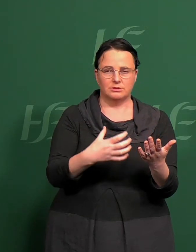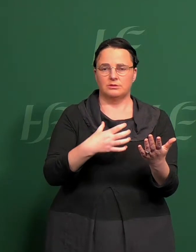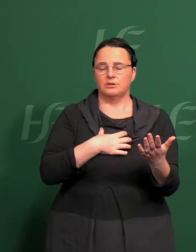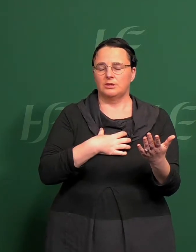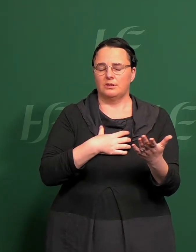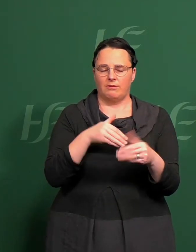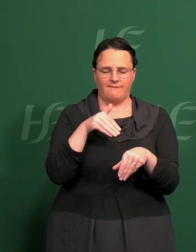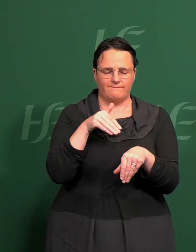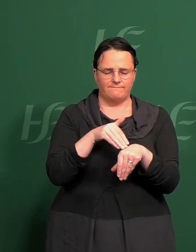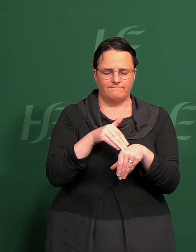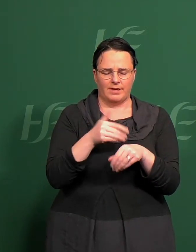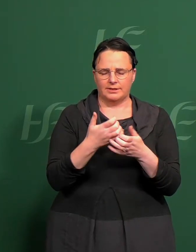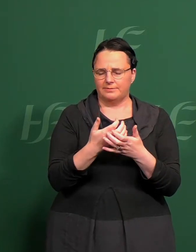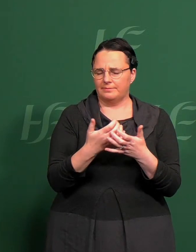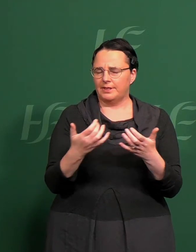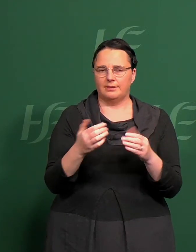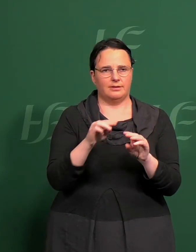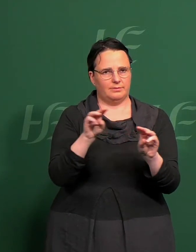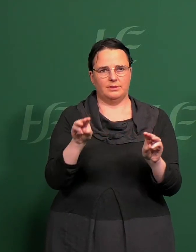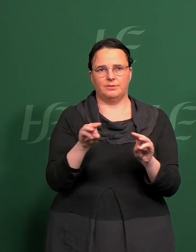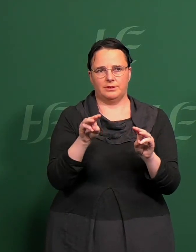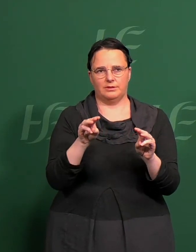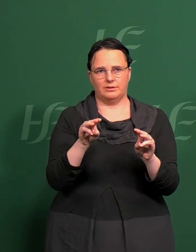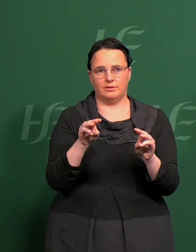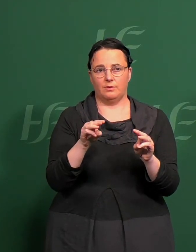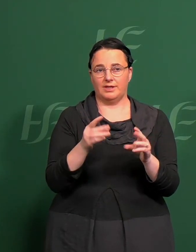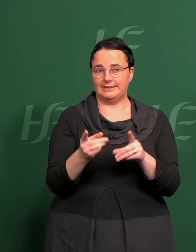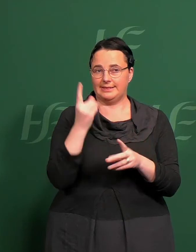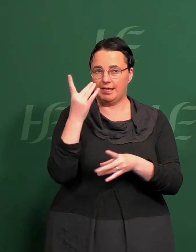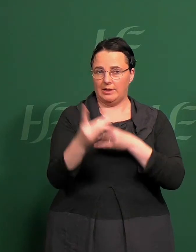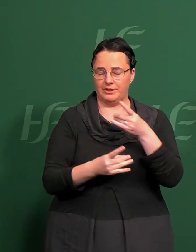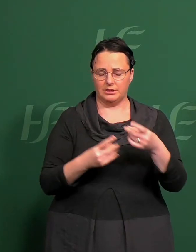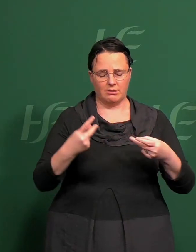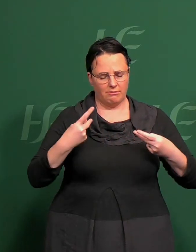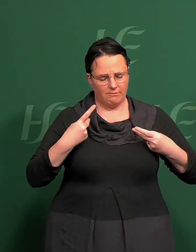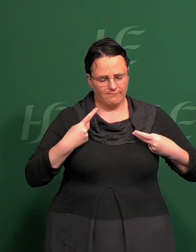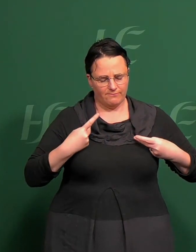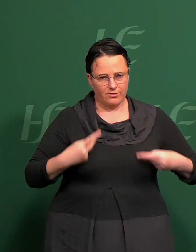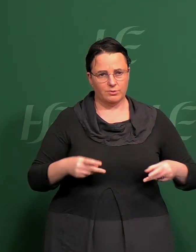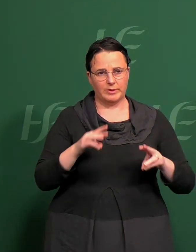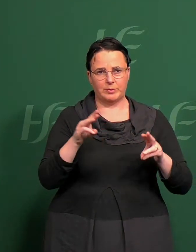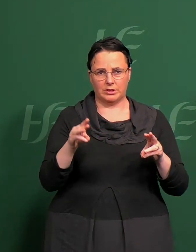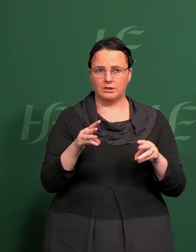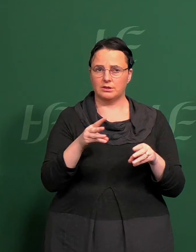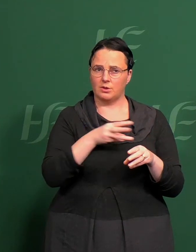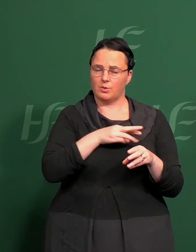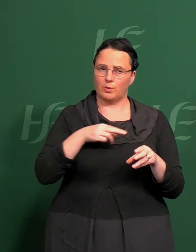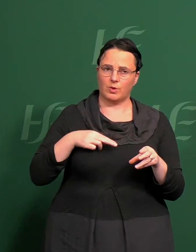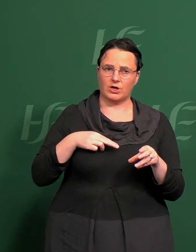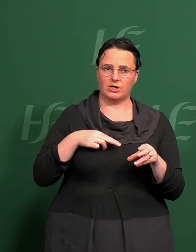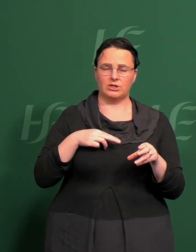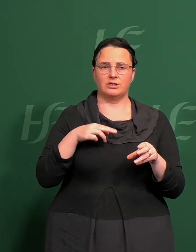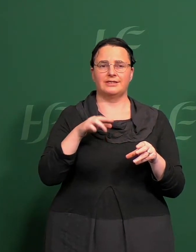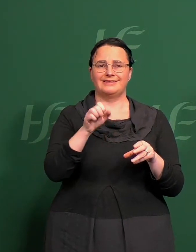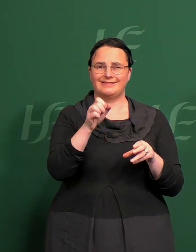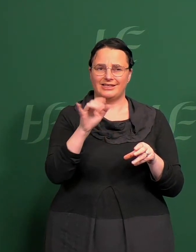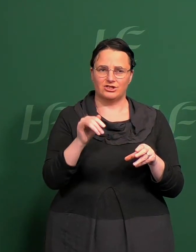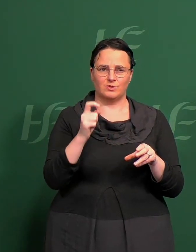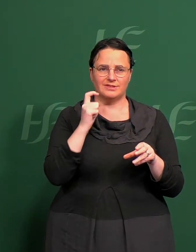many people. The facts are very clear. Vulnerable people were sexually abused whilst in our